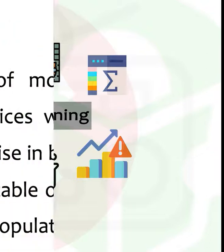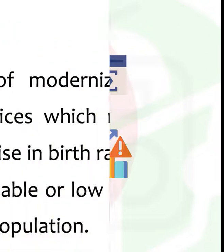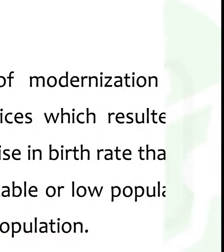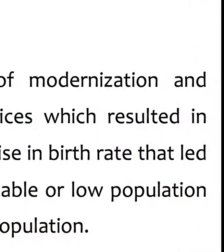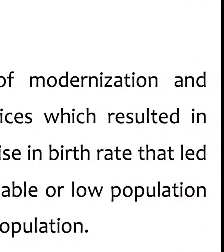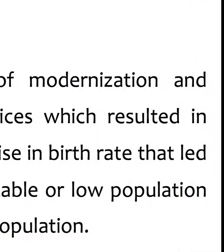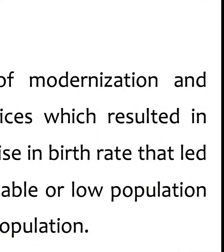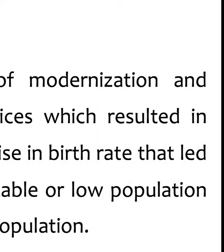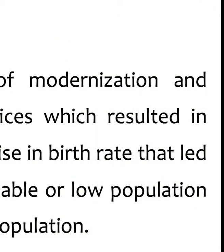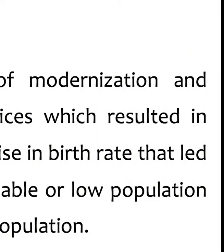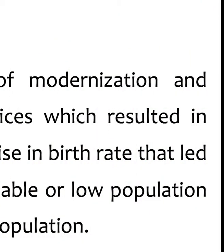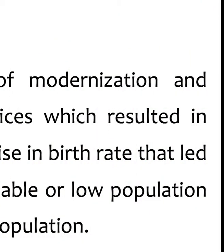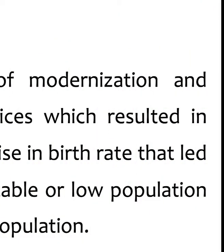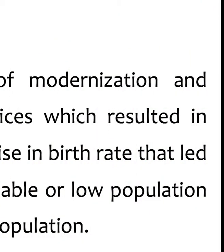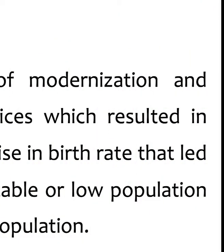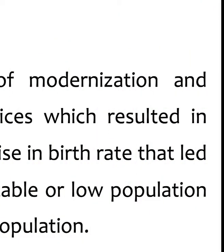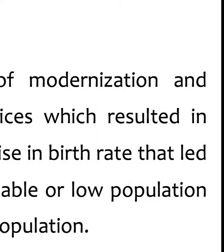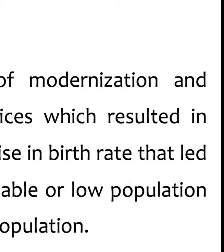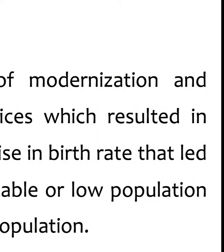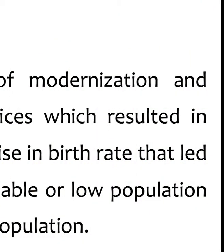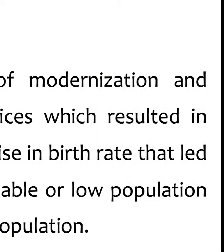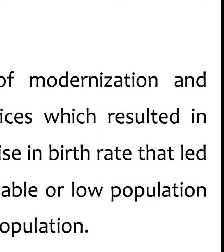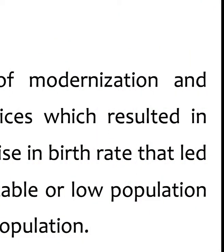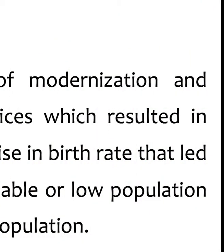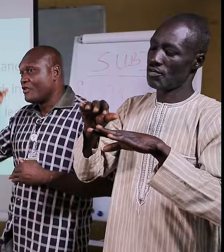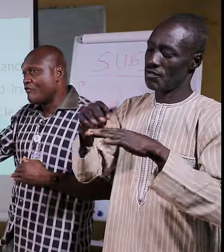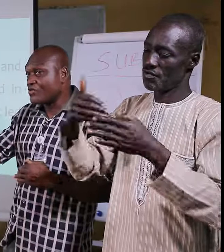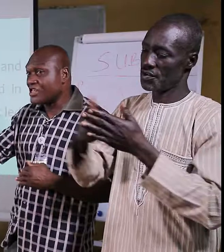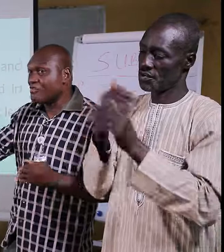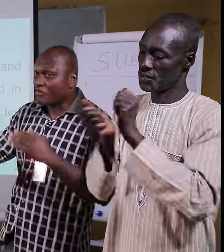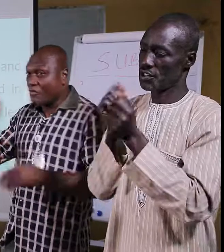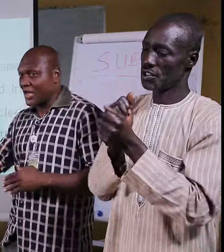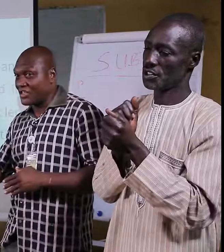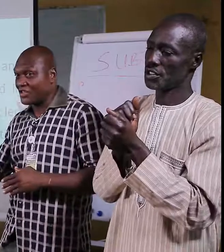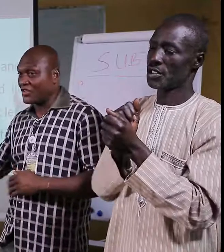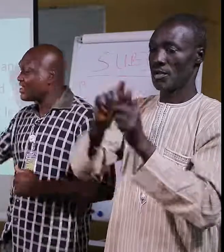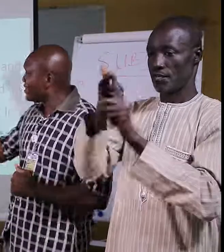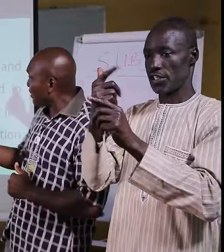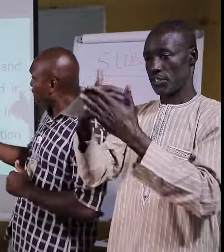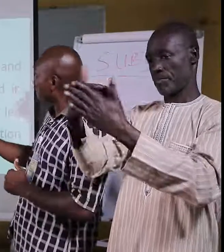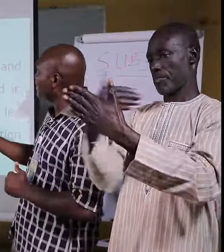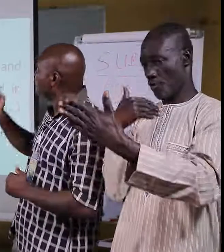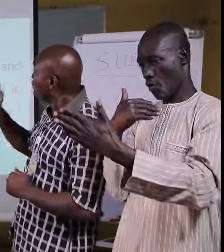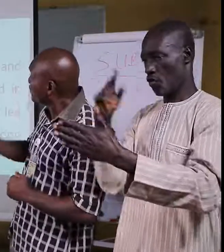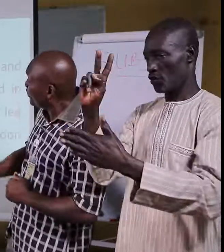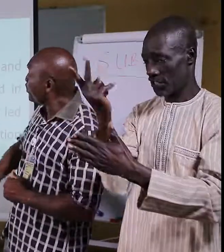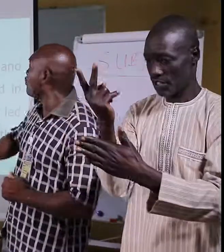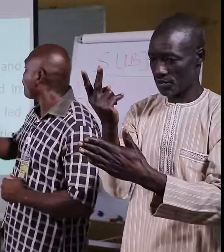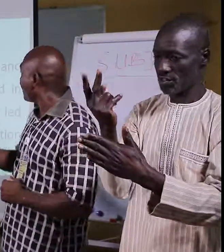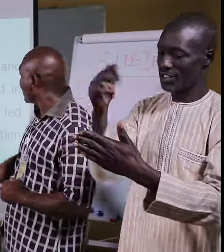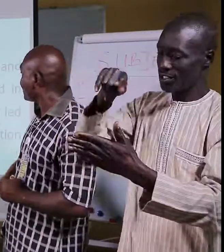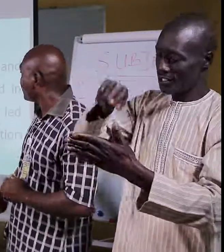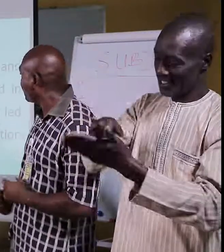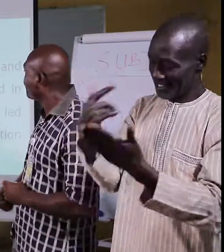The second stage says that this is the period of modernization. The first one is before modernization. Second one is the period